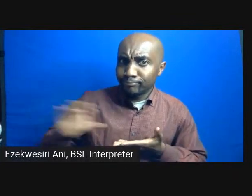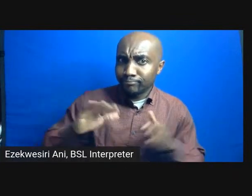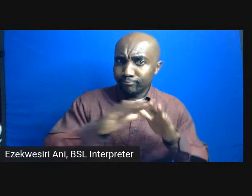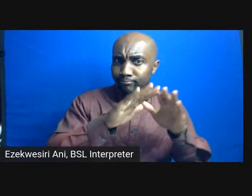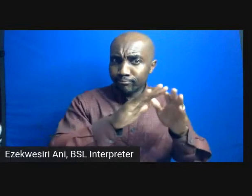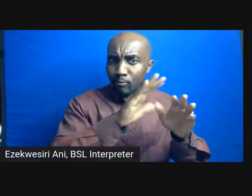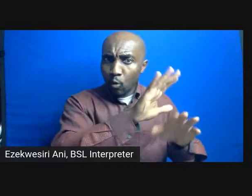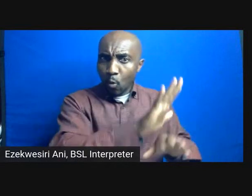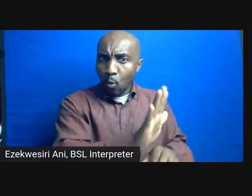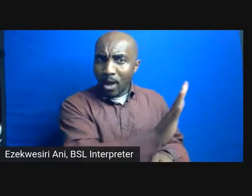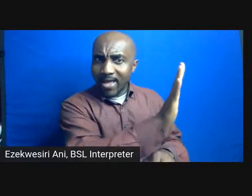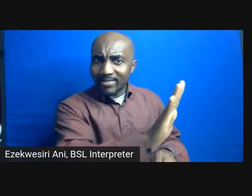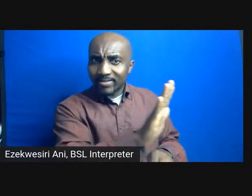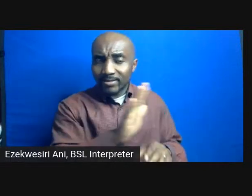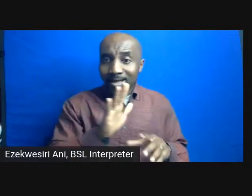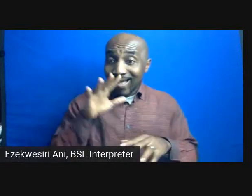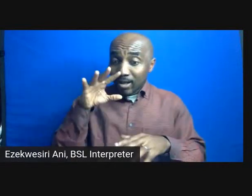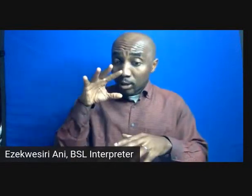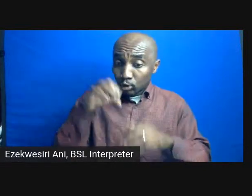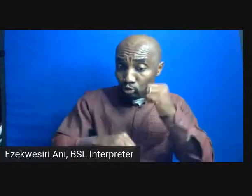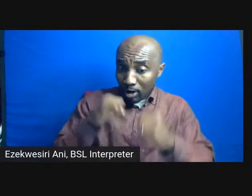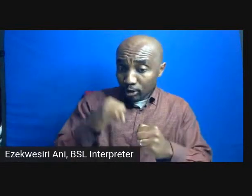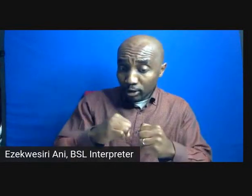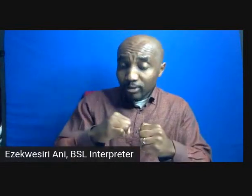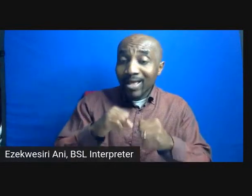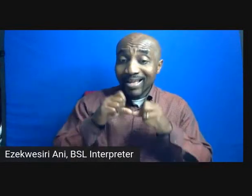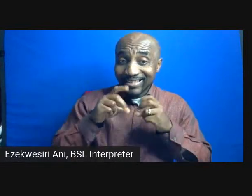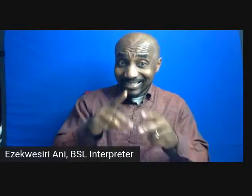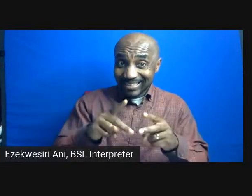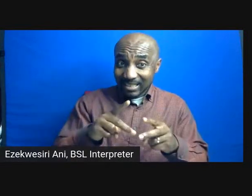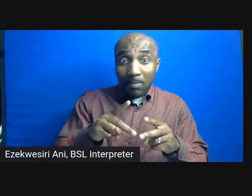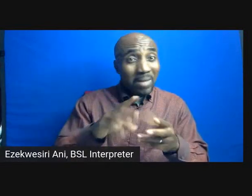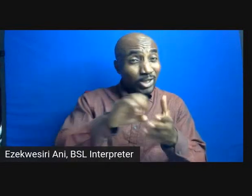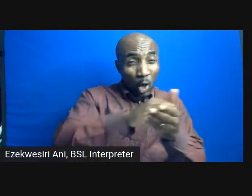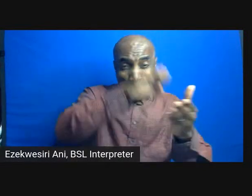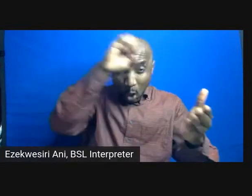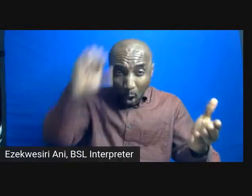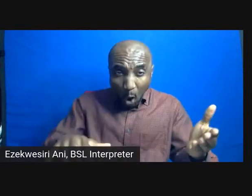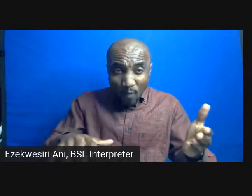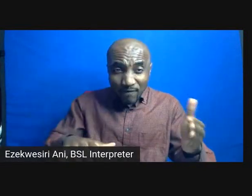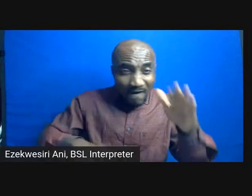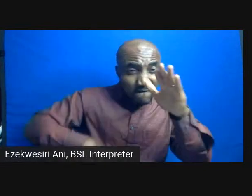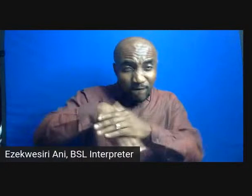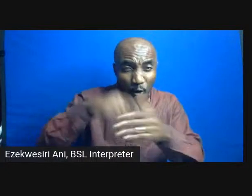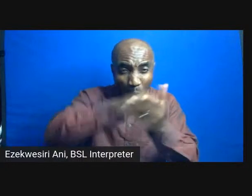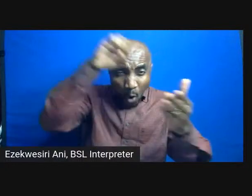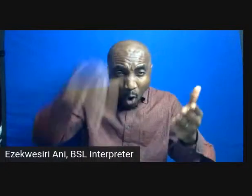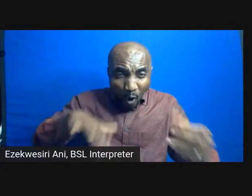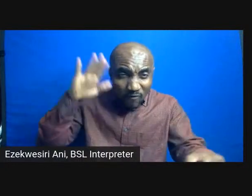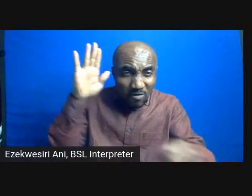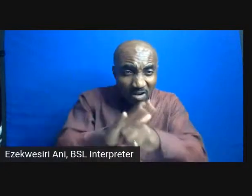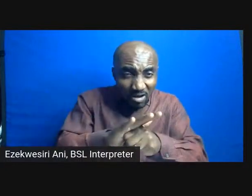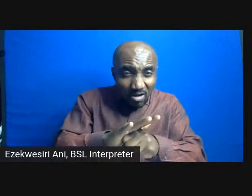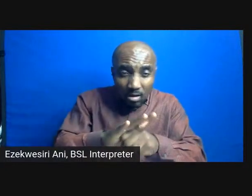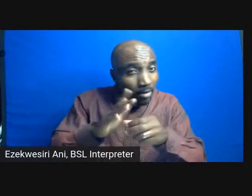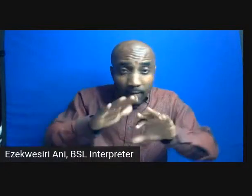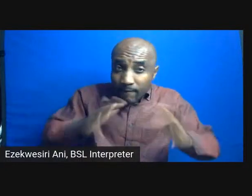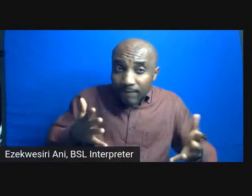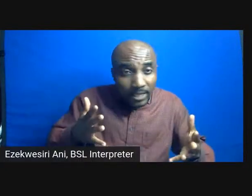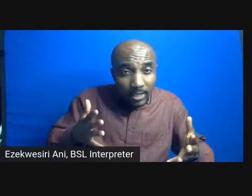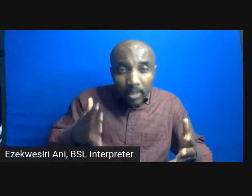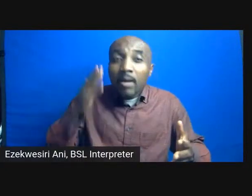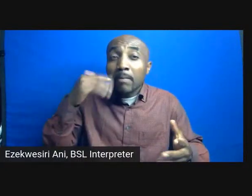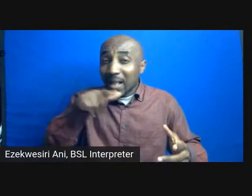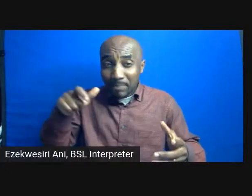structures and systems are completely dismantled and changed, Black people will remain in